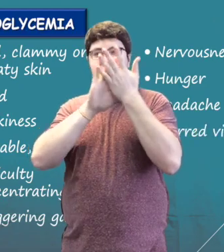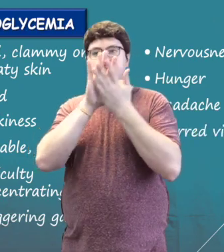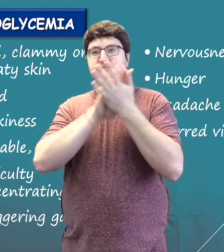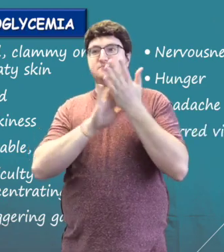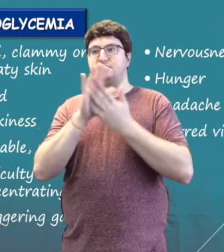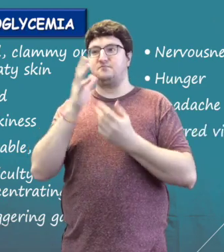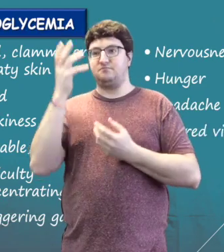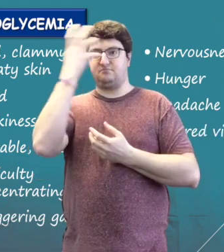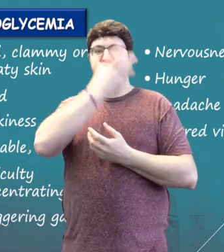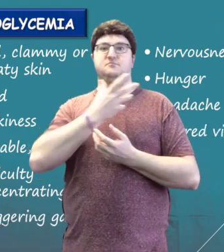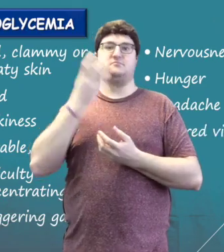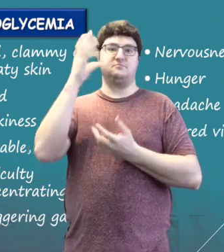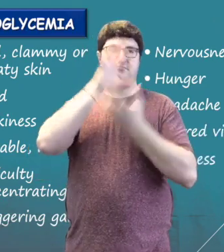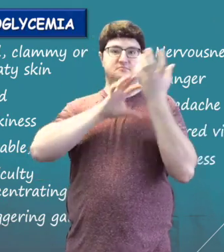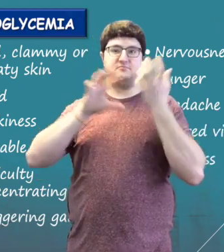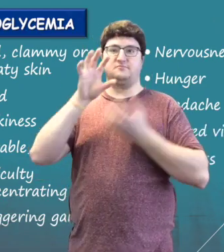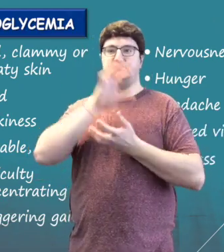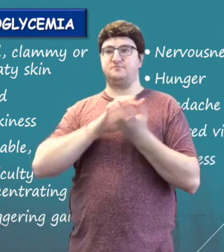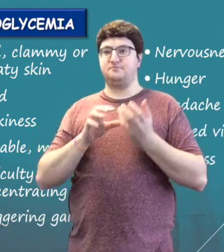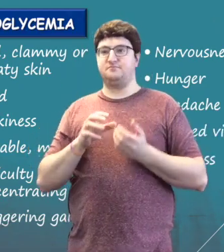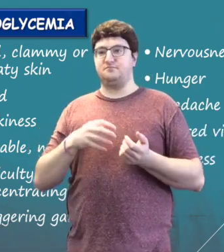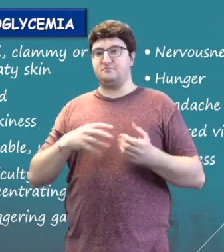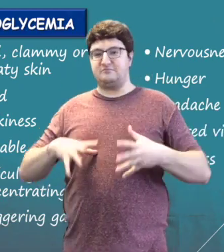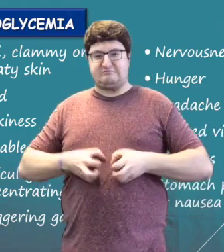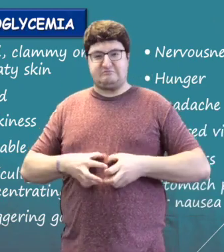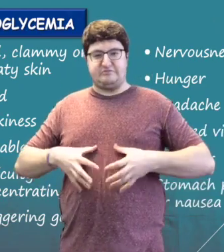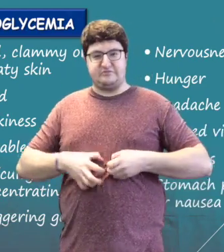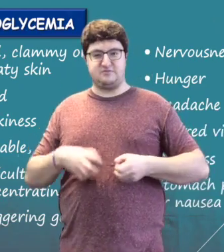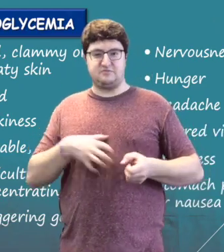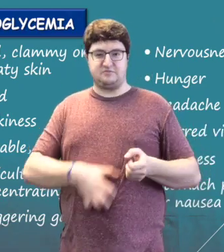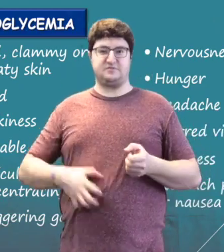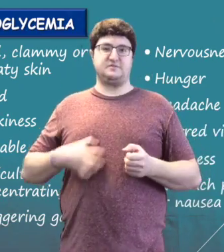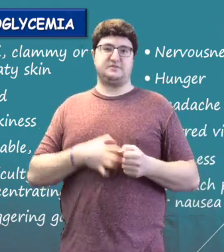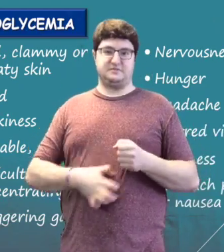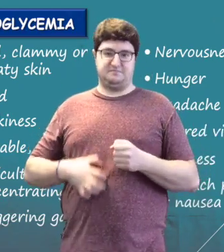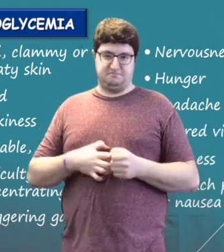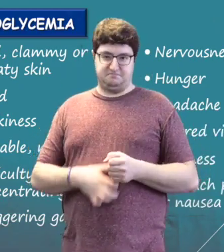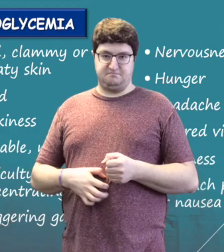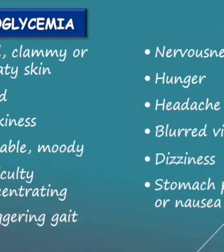vision, dizziness, and stomach pain or nausea.